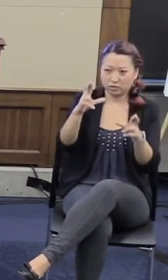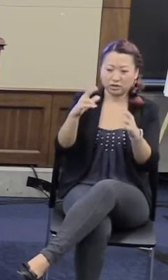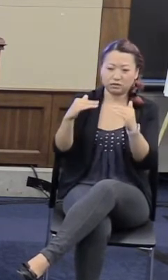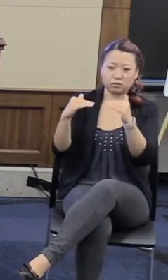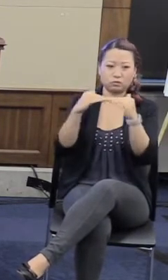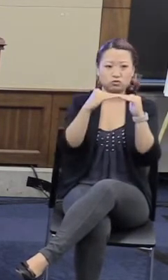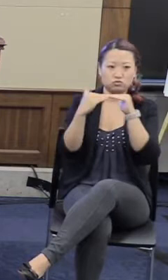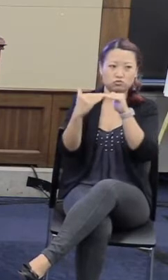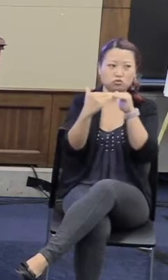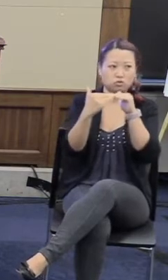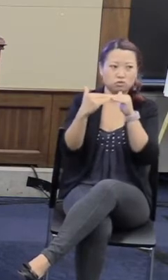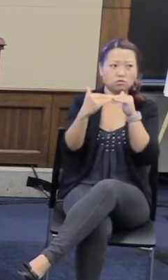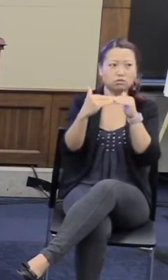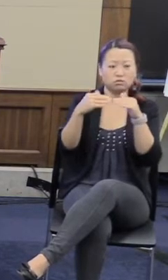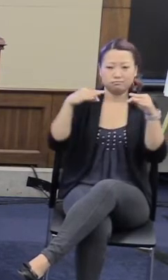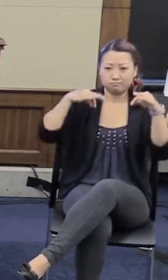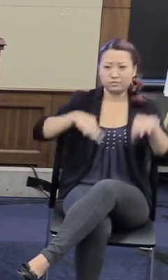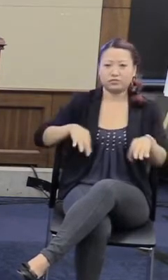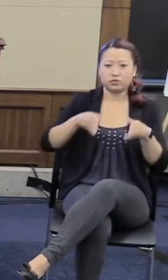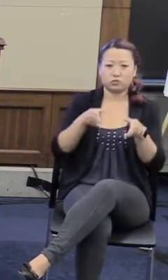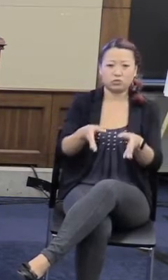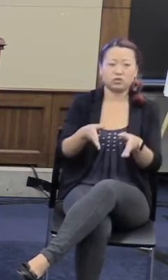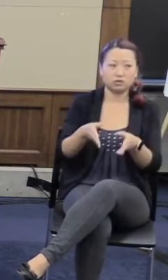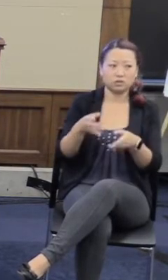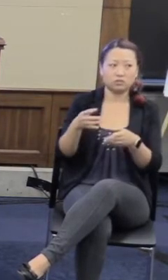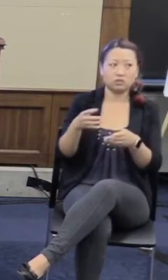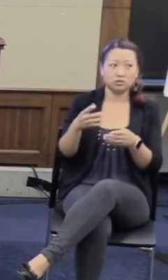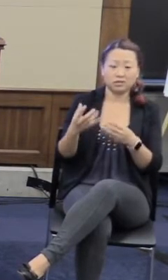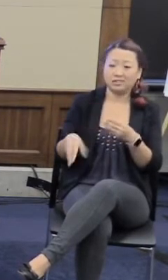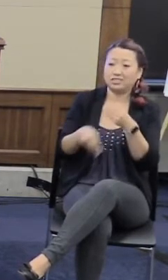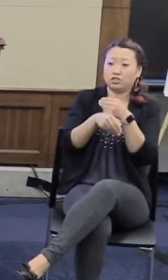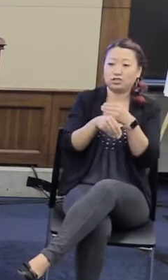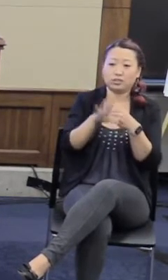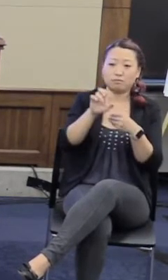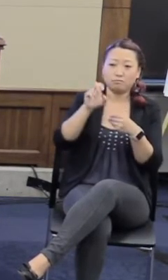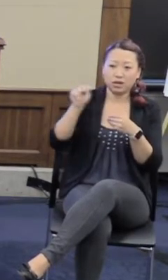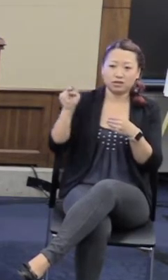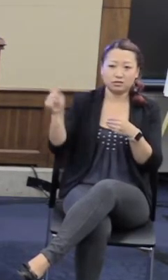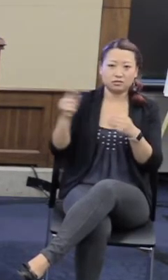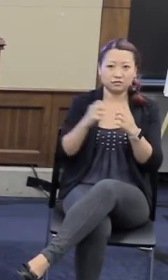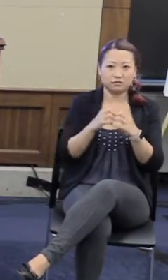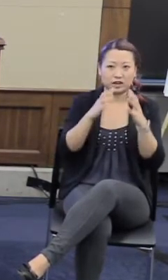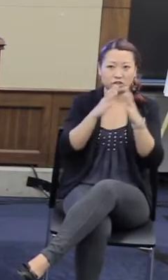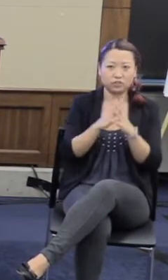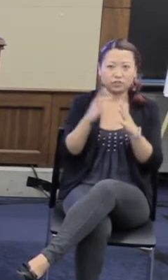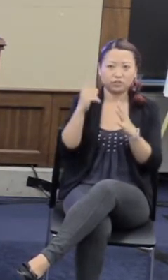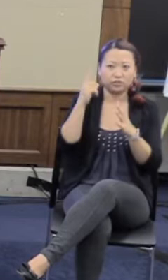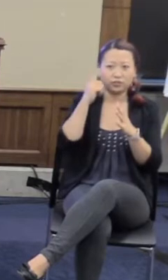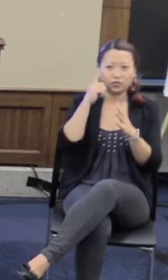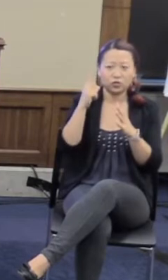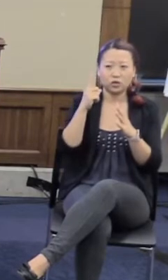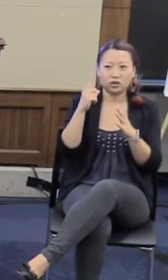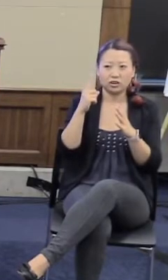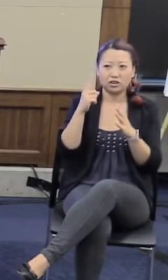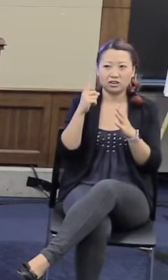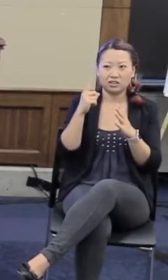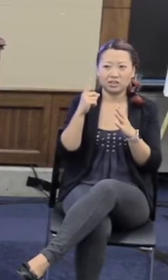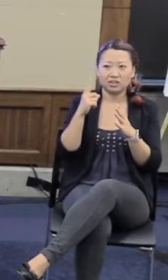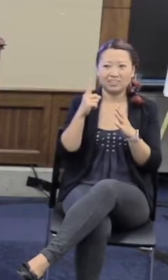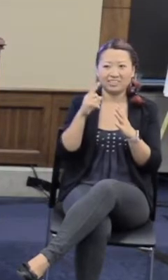beneficial manner. Additionally, Vincenzo is the founder of Wheels of Happiness